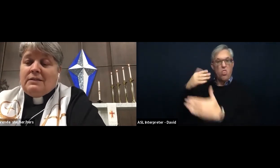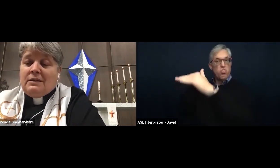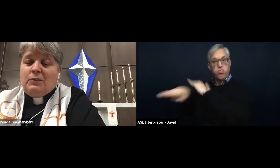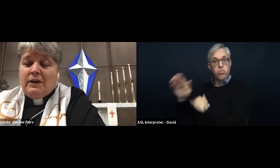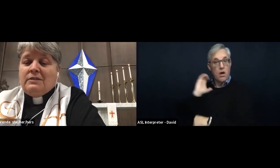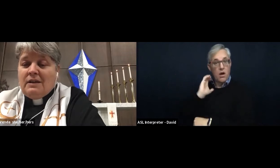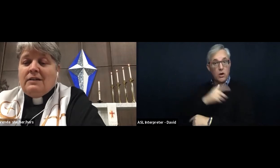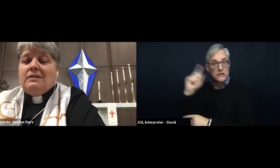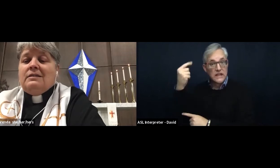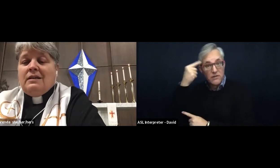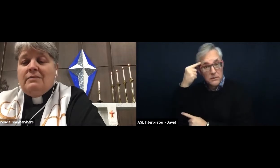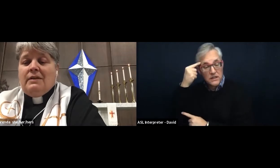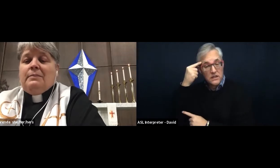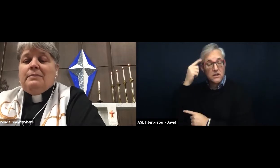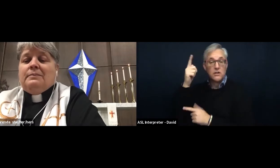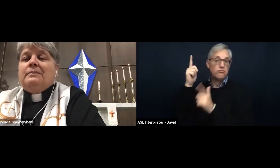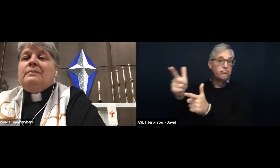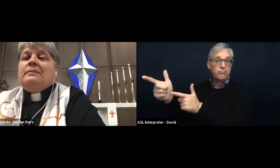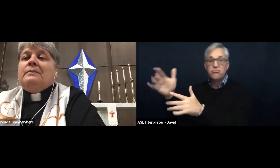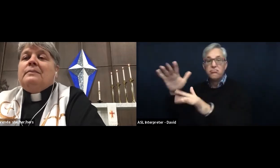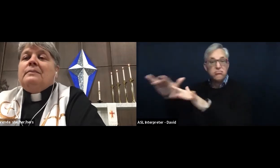but we are sent to love them.